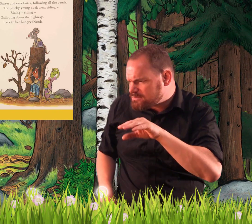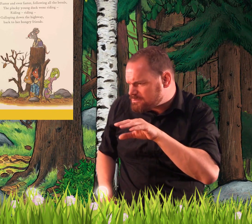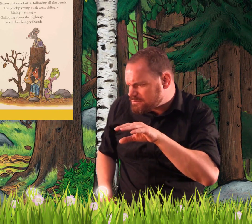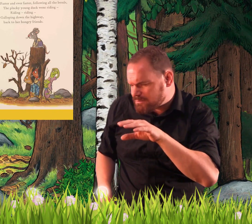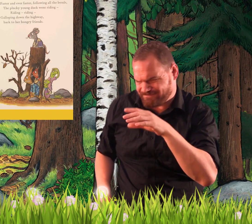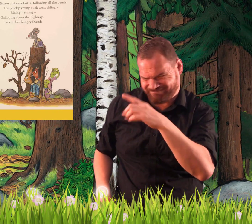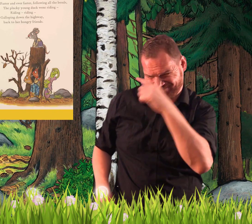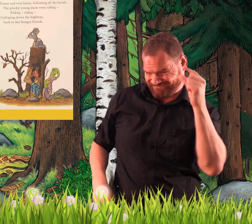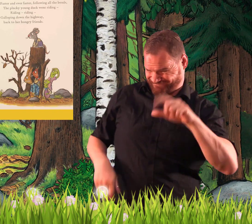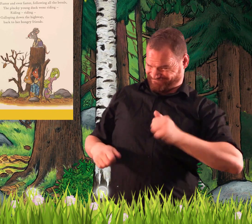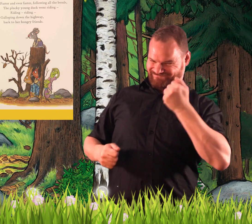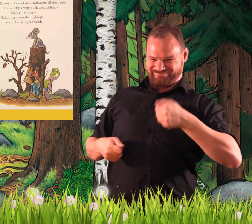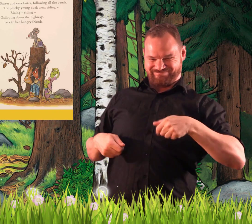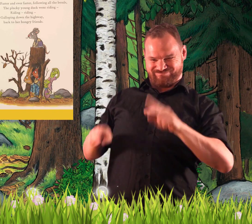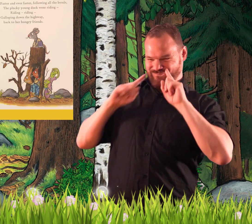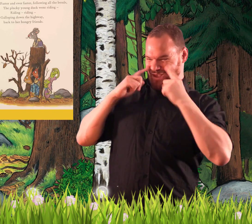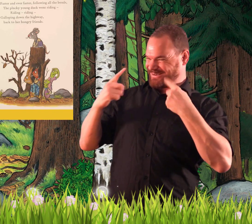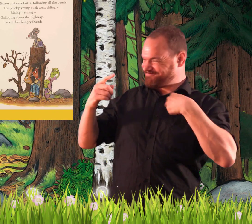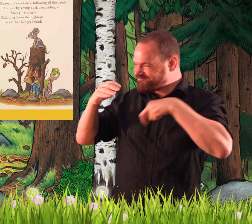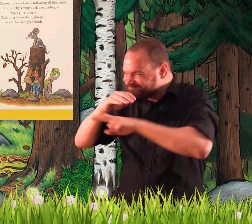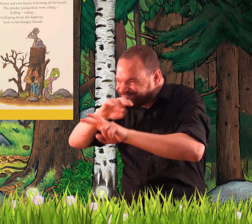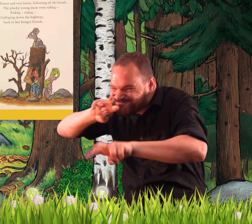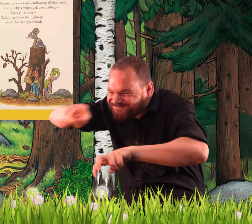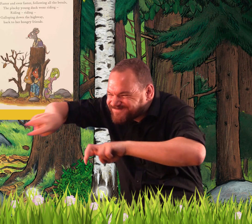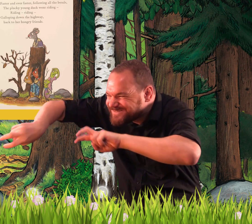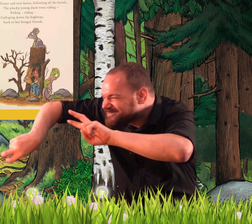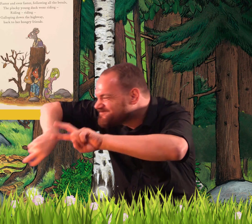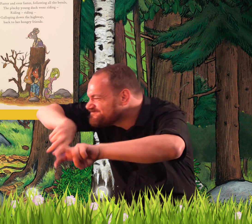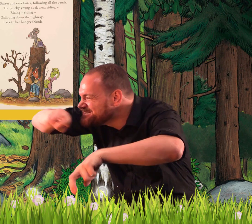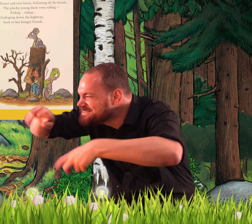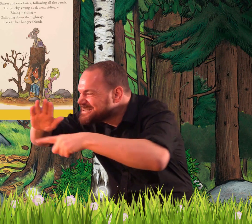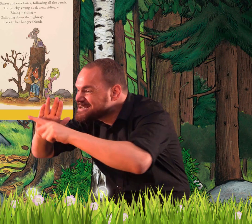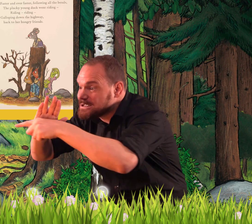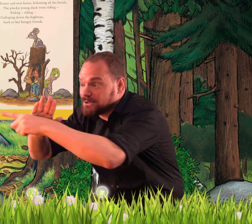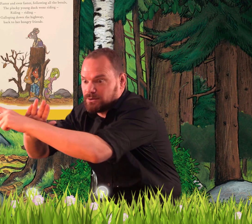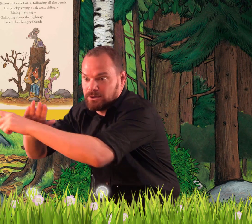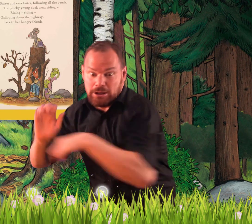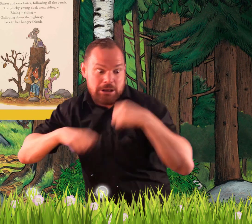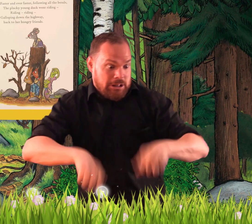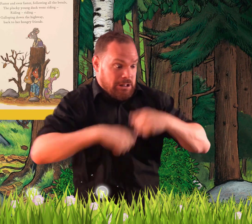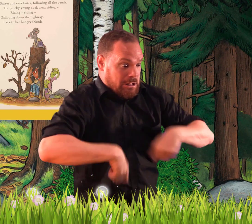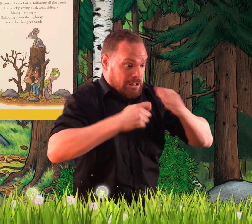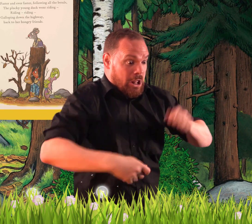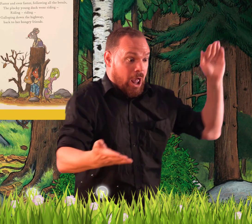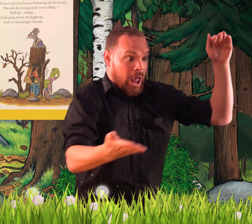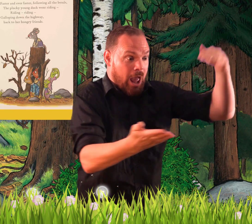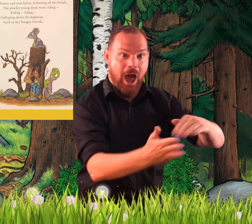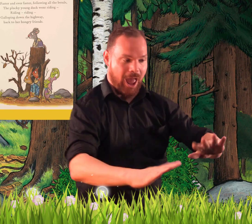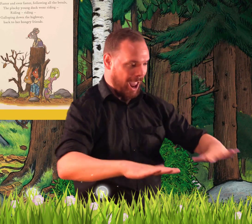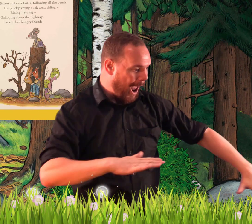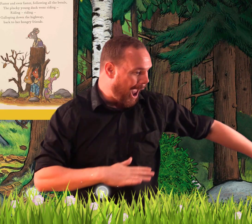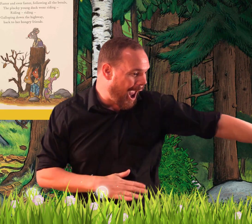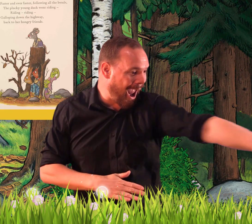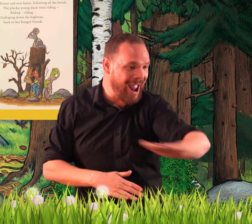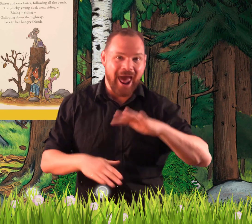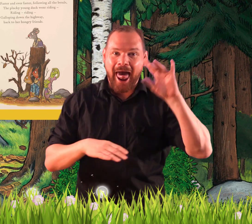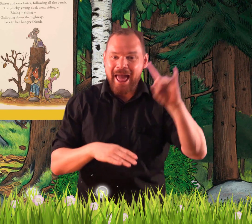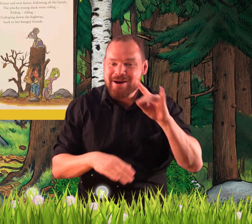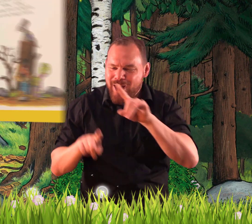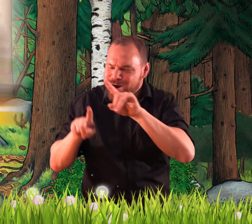the highway rat continued his journey in the deep, dark cave. The duck went galloping down the highway back